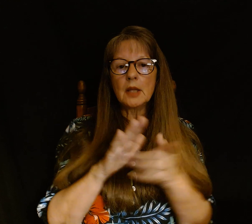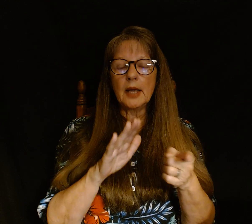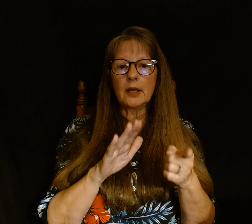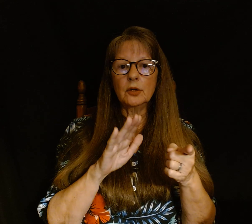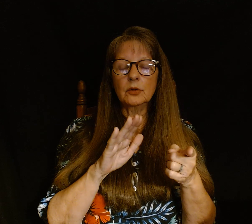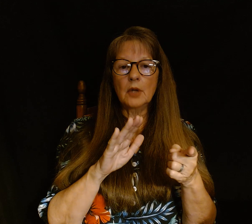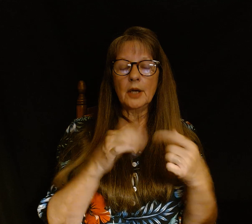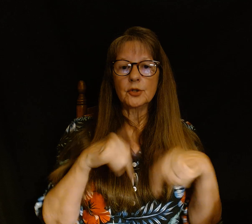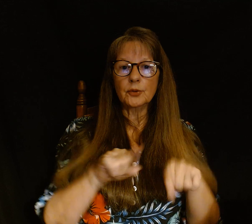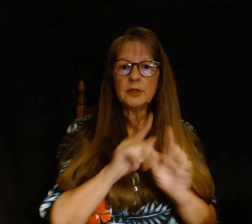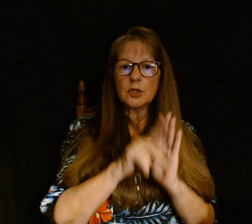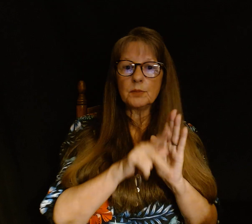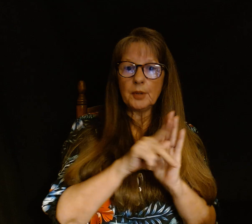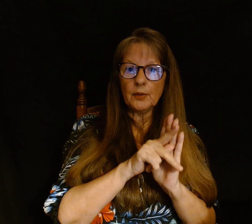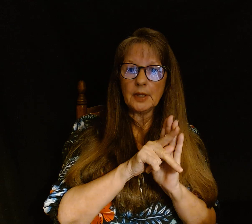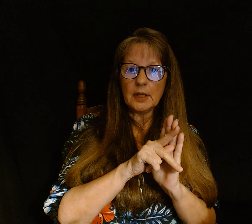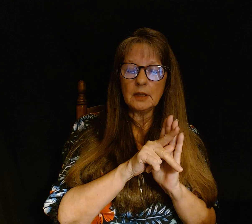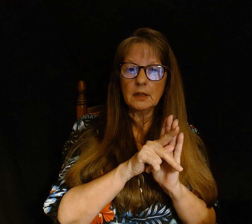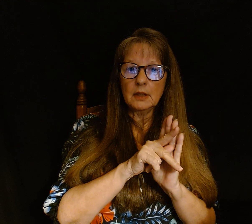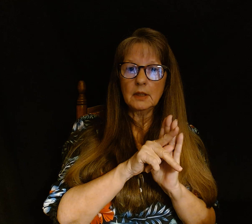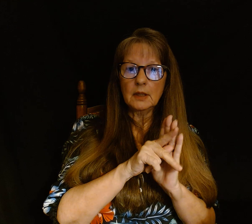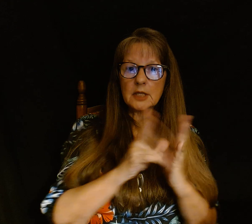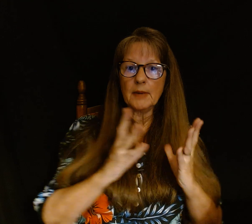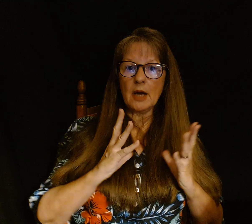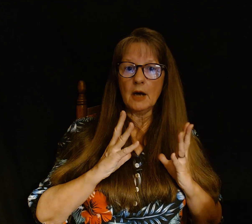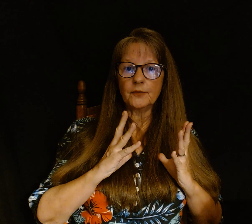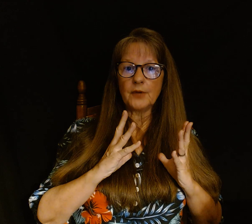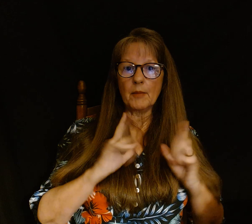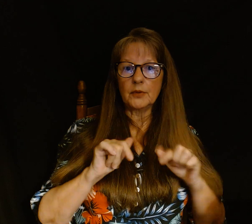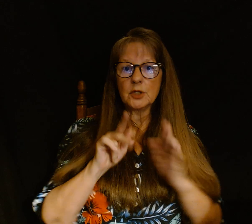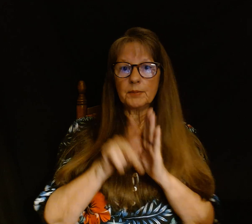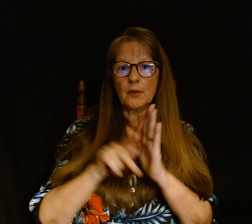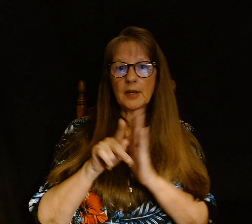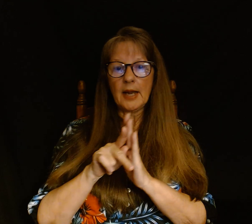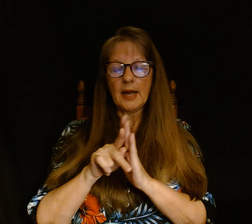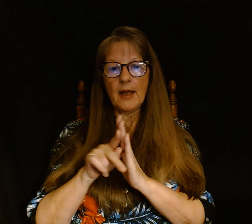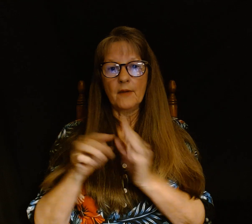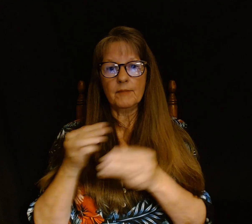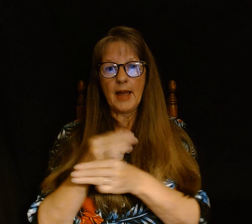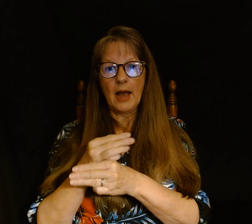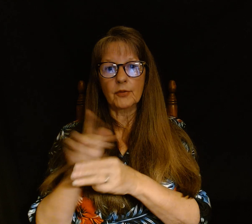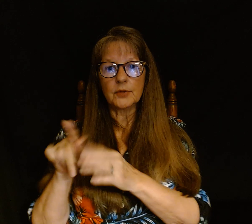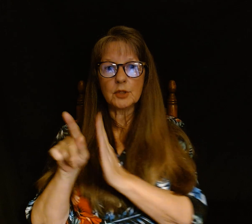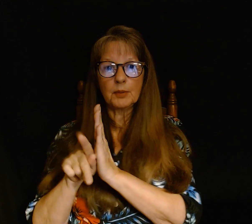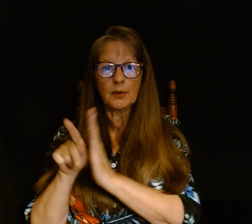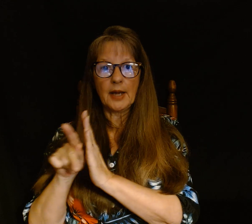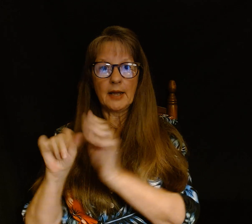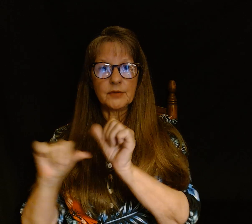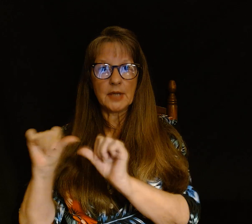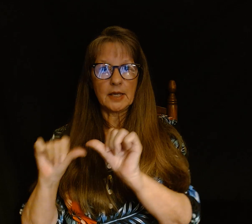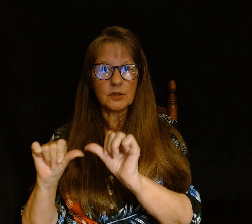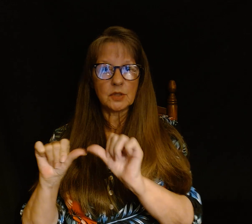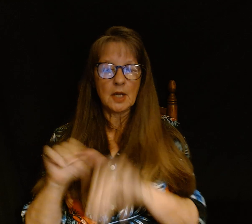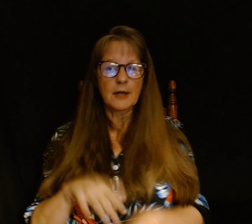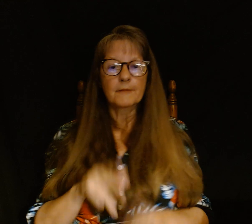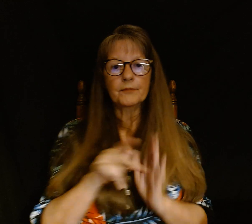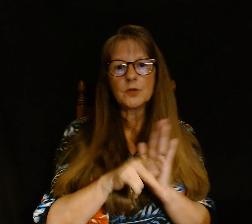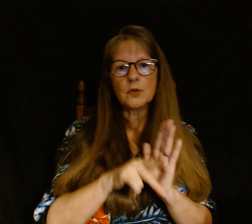like during this period, it's my off time, or this period I have math, or this period I have science. So they do